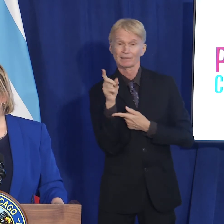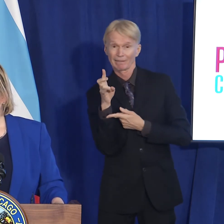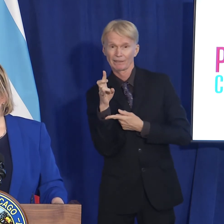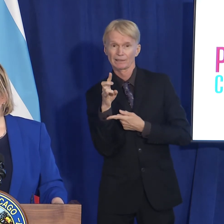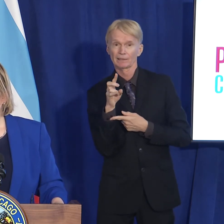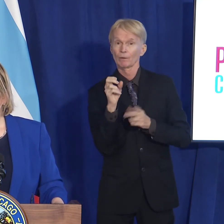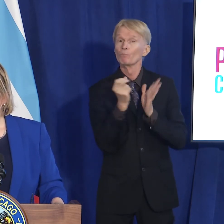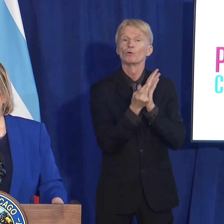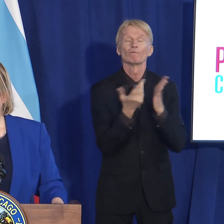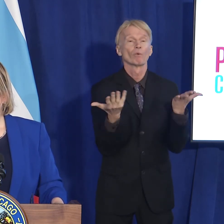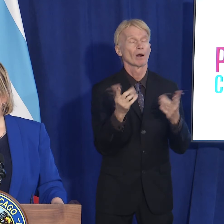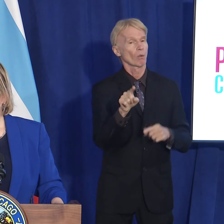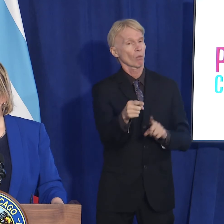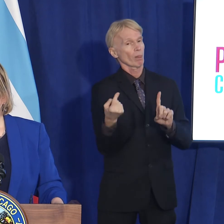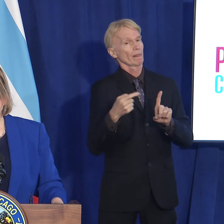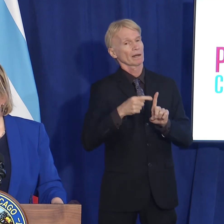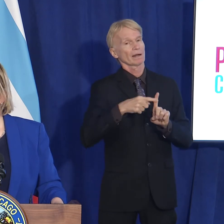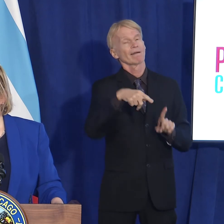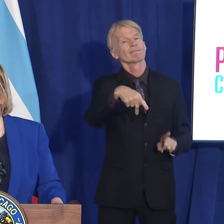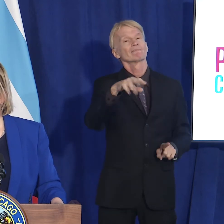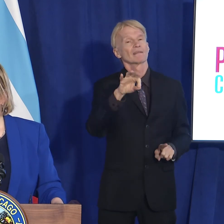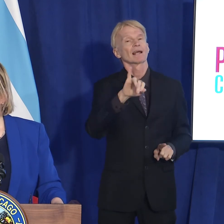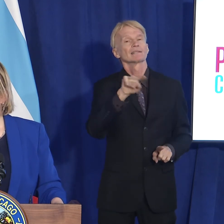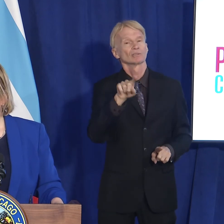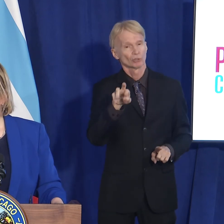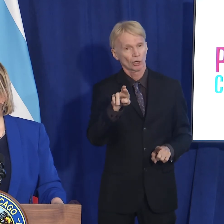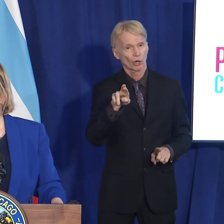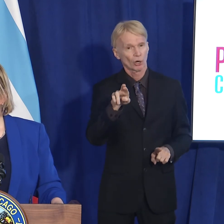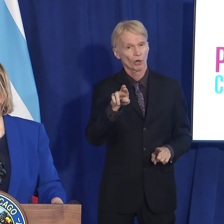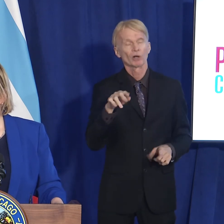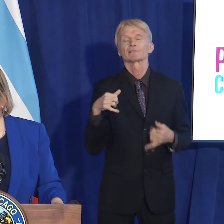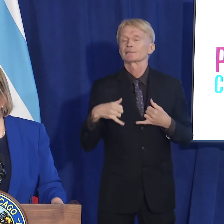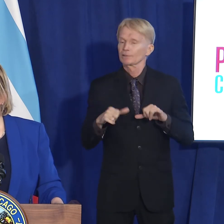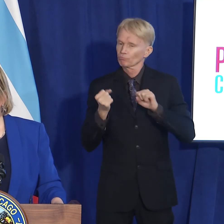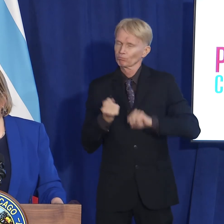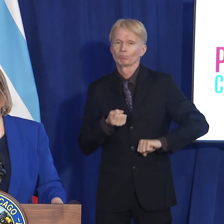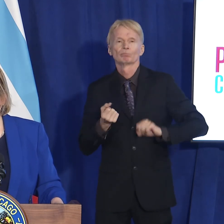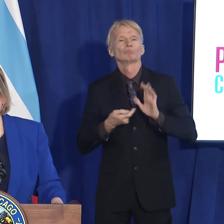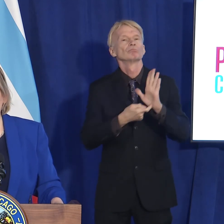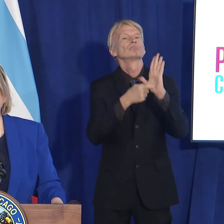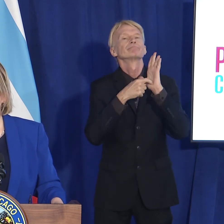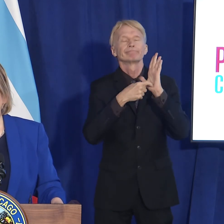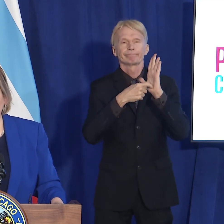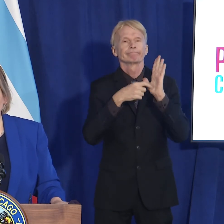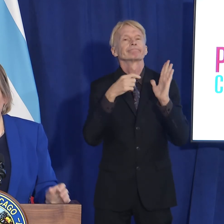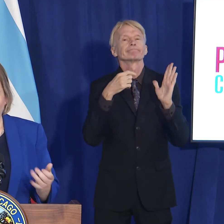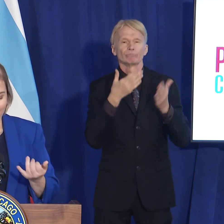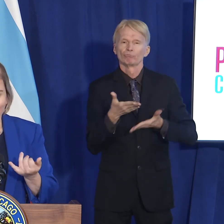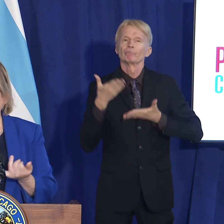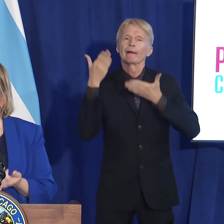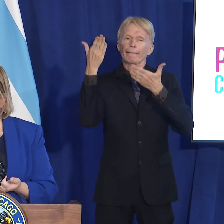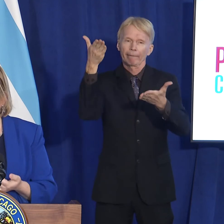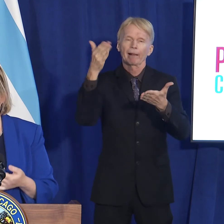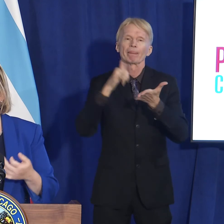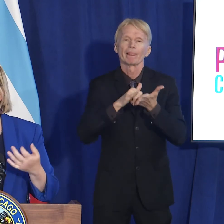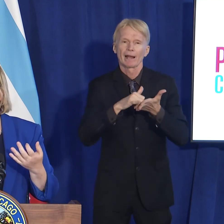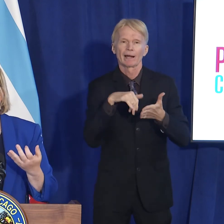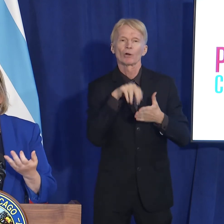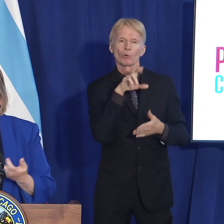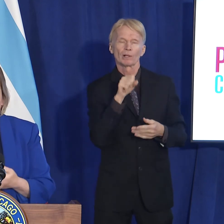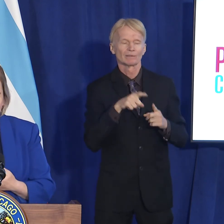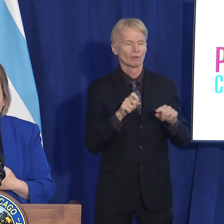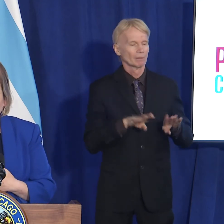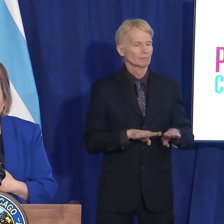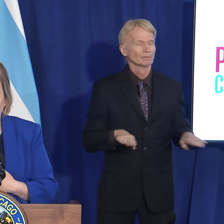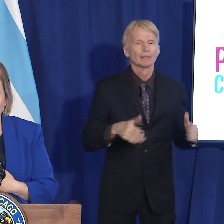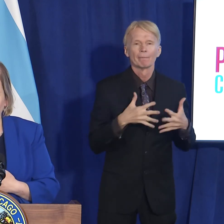Pfizer, and that absolutely remains recommended here in the U.S., and that is true from the American Academy of